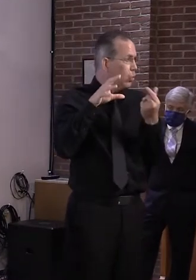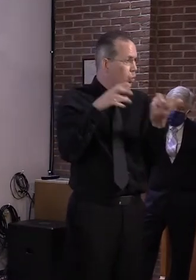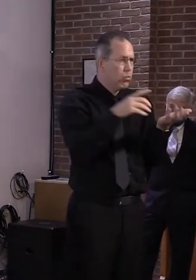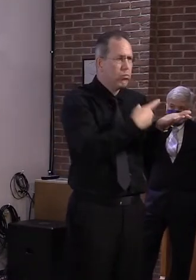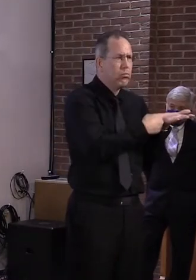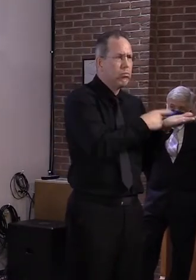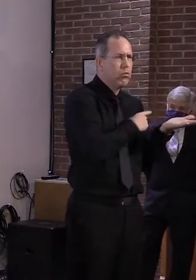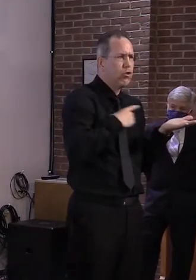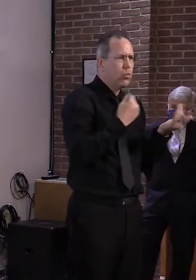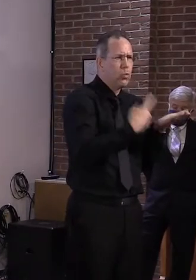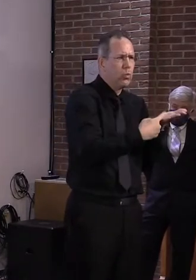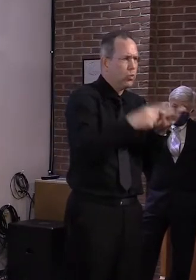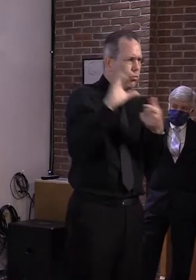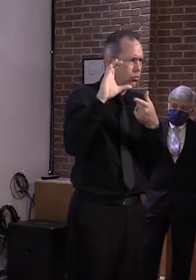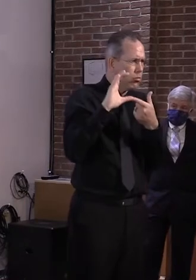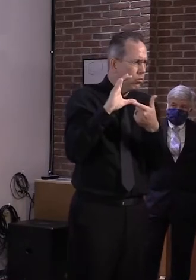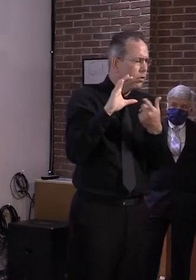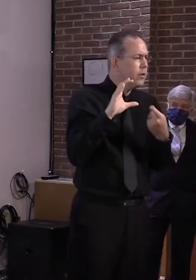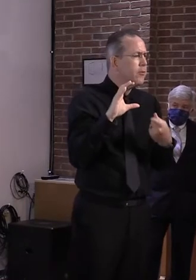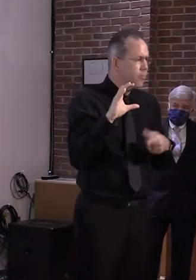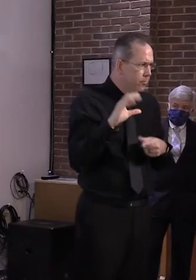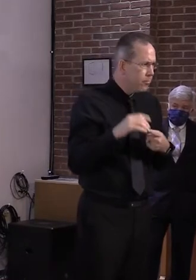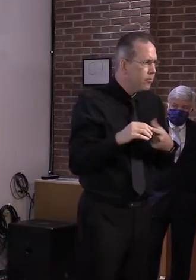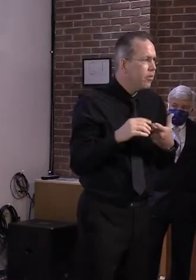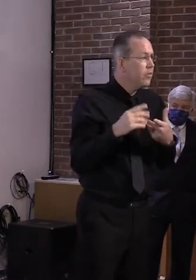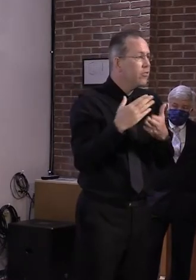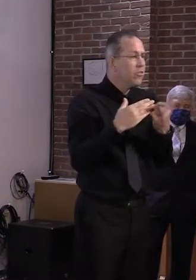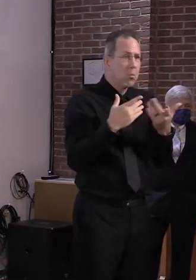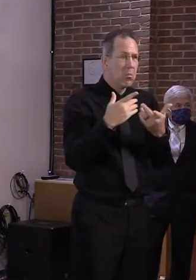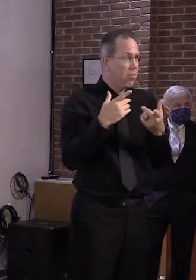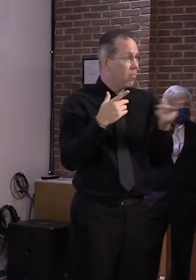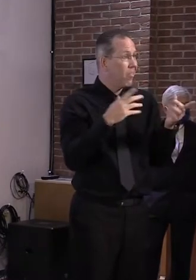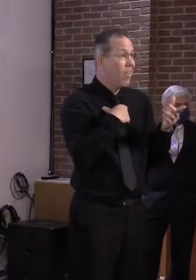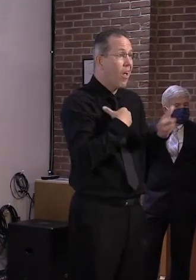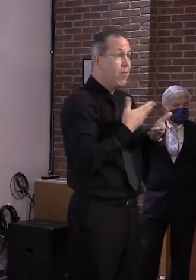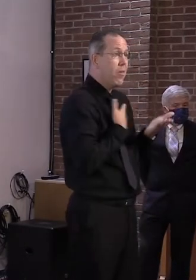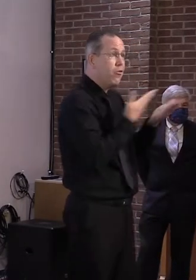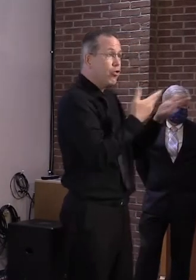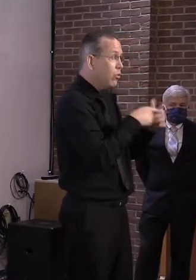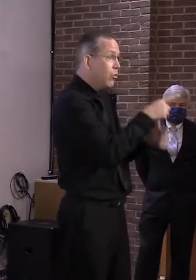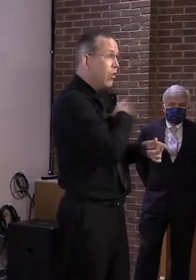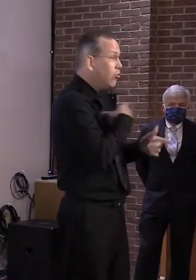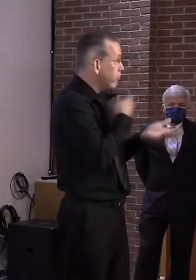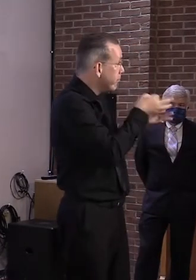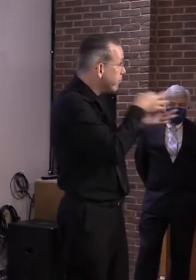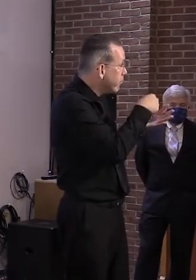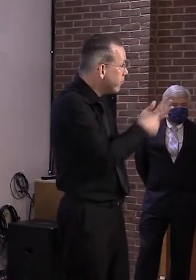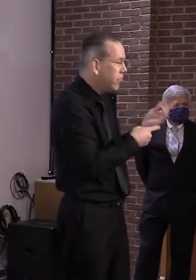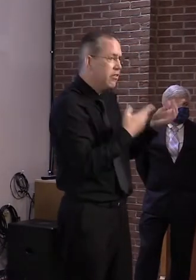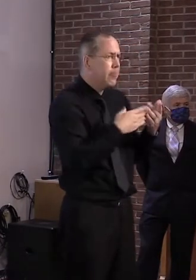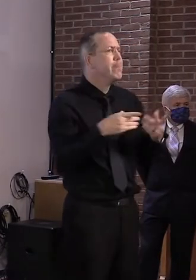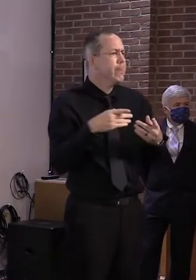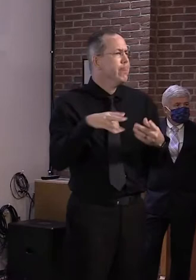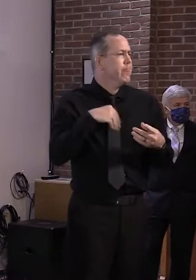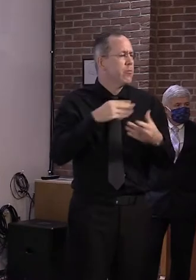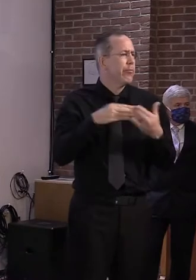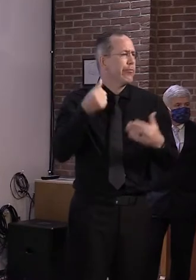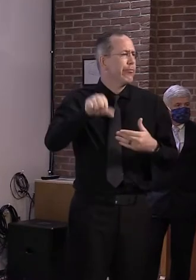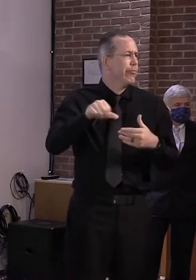They didn't adopt all of the measures that I had laid out, but there's still time to do that in you know, a month and a half or so.